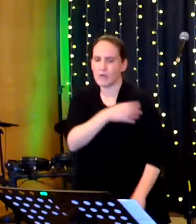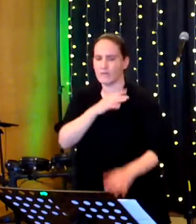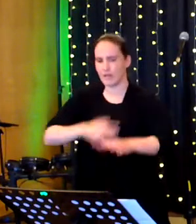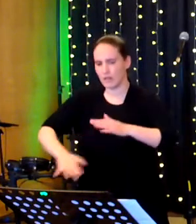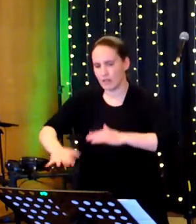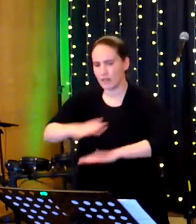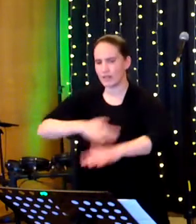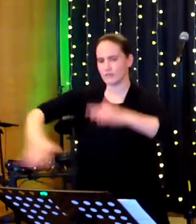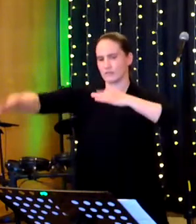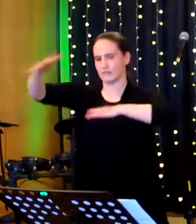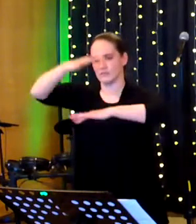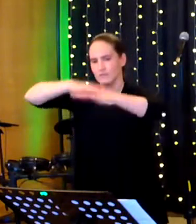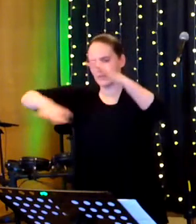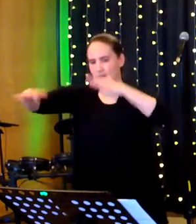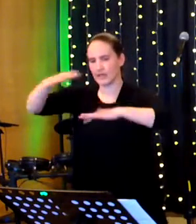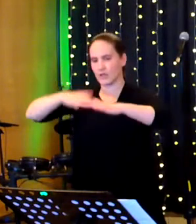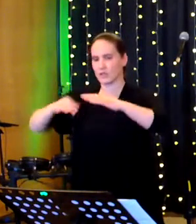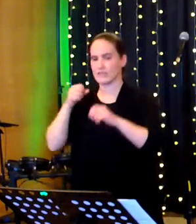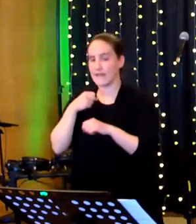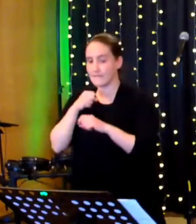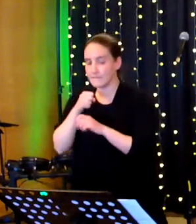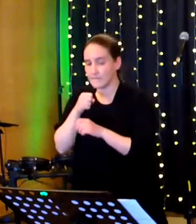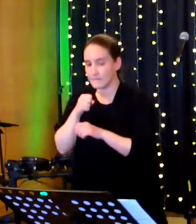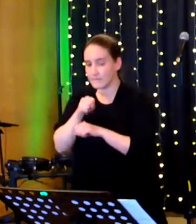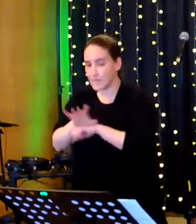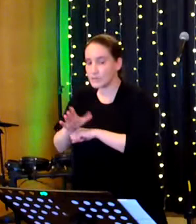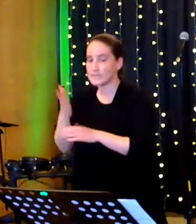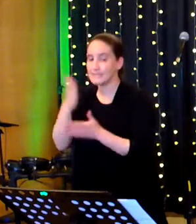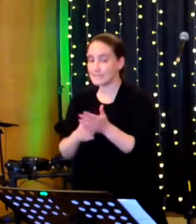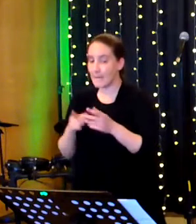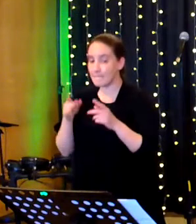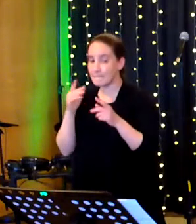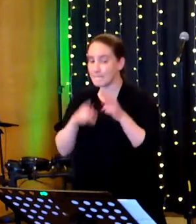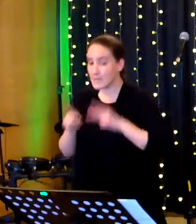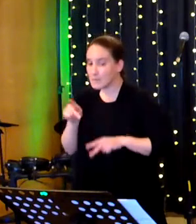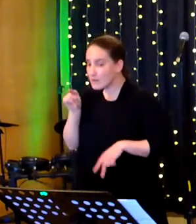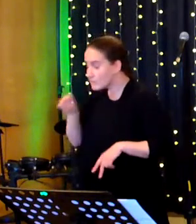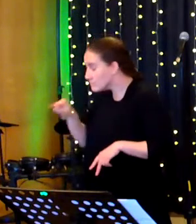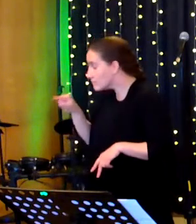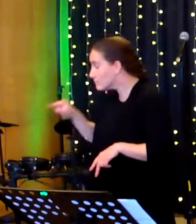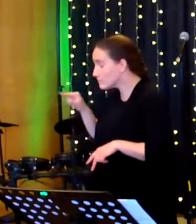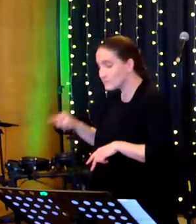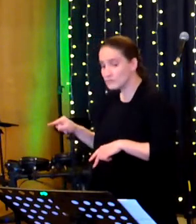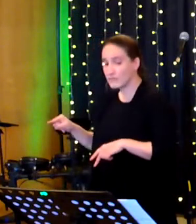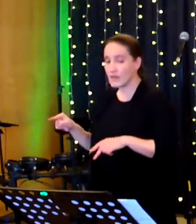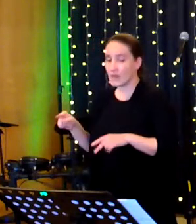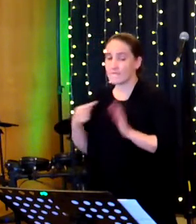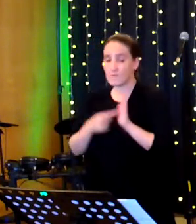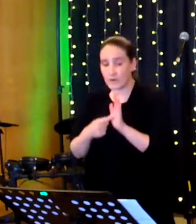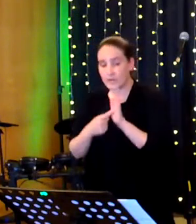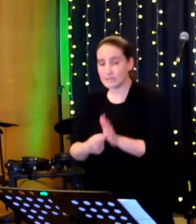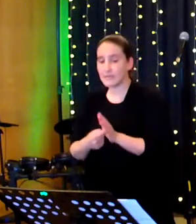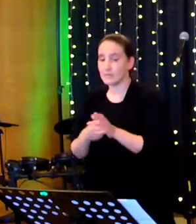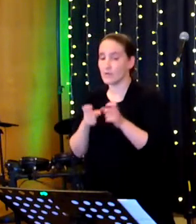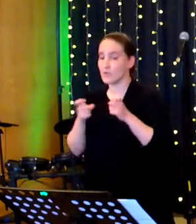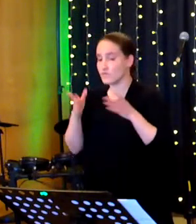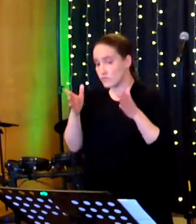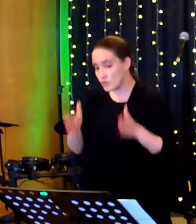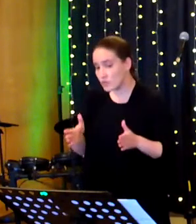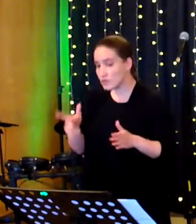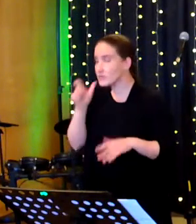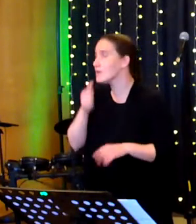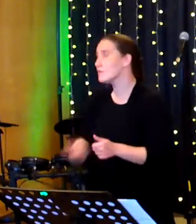against spiritual forces of evil in the heavenly realms." And that's why we live by